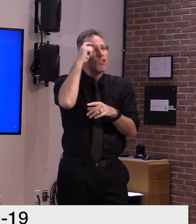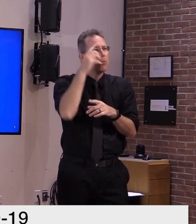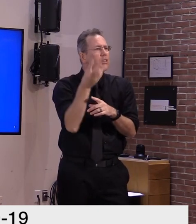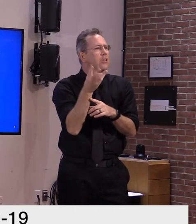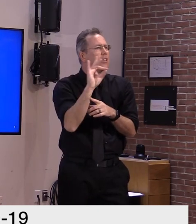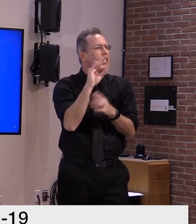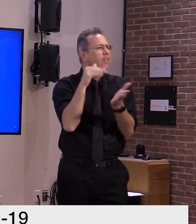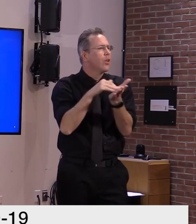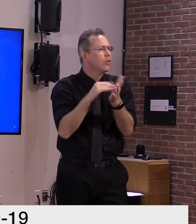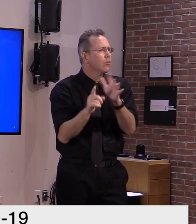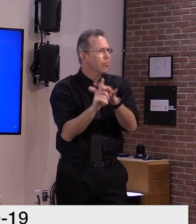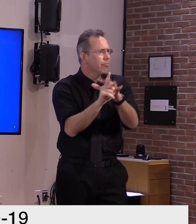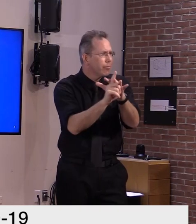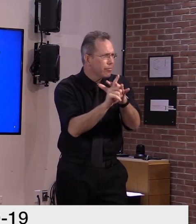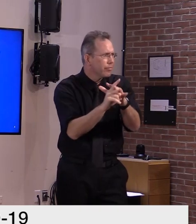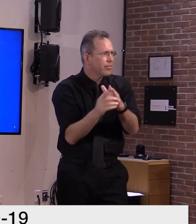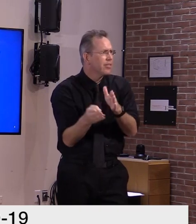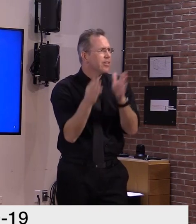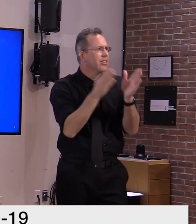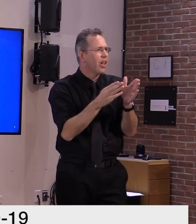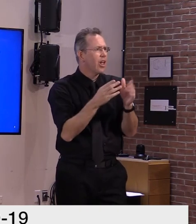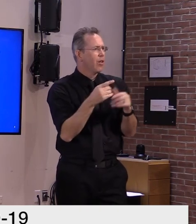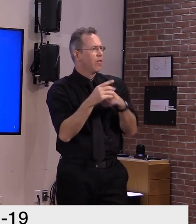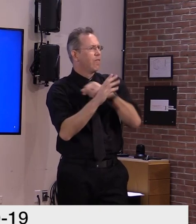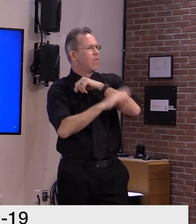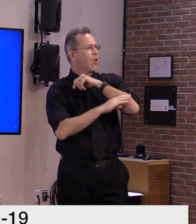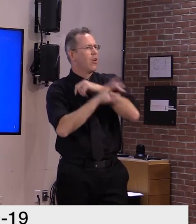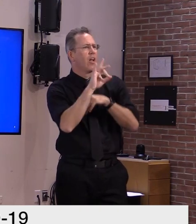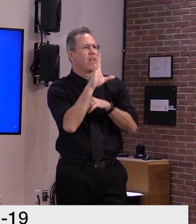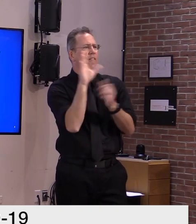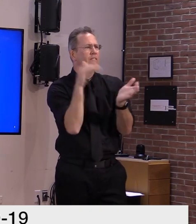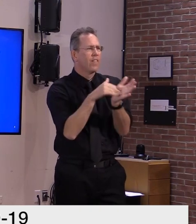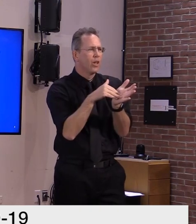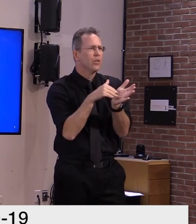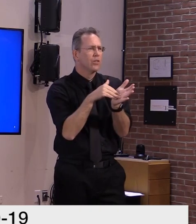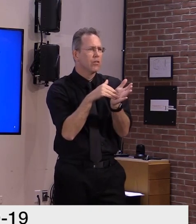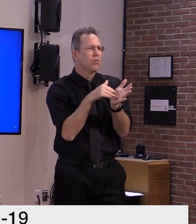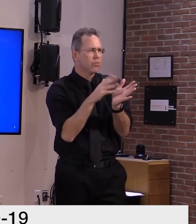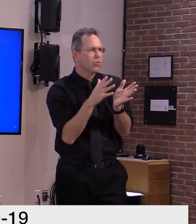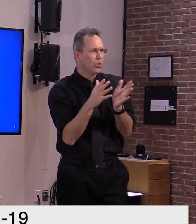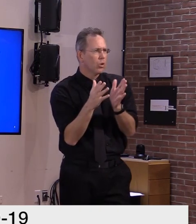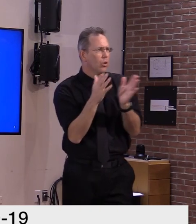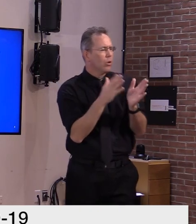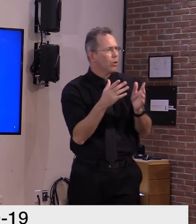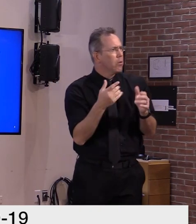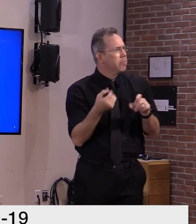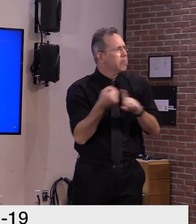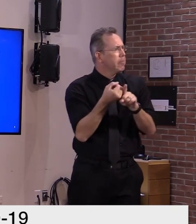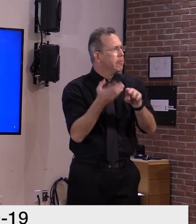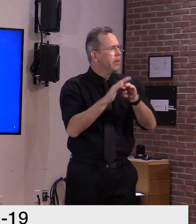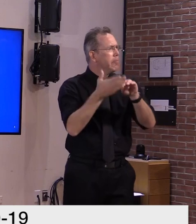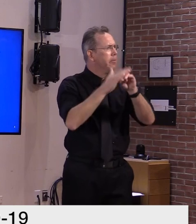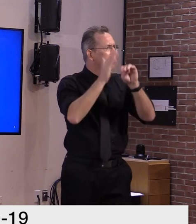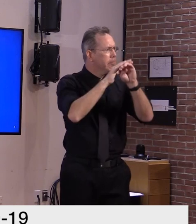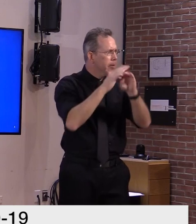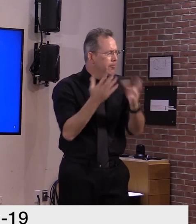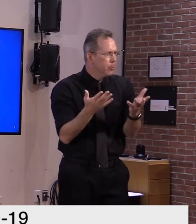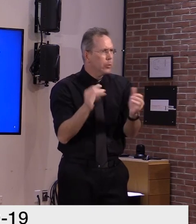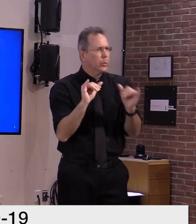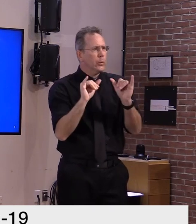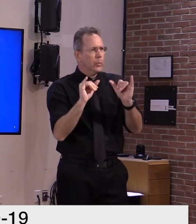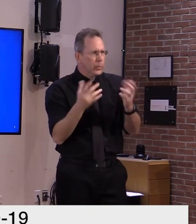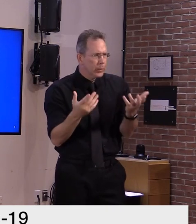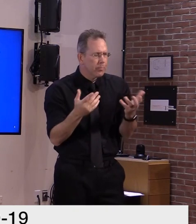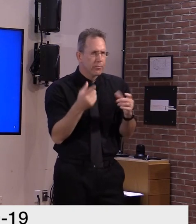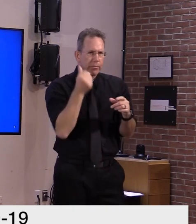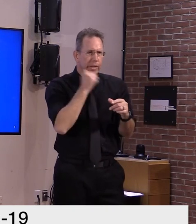close to 85,000 per day on a 7-day average. So that number continues to rise, and it is not showing